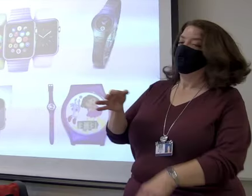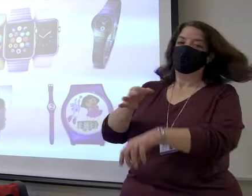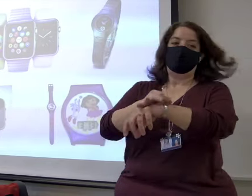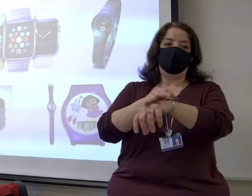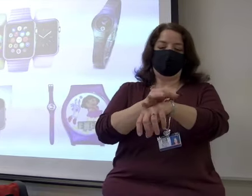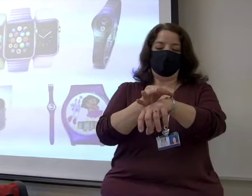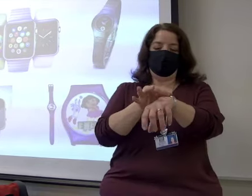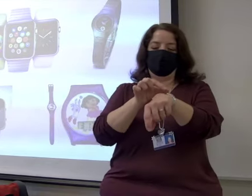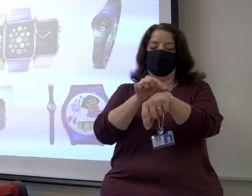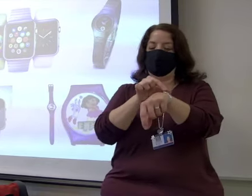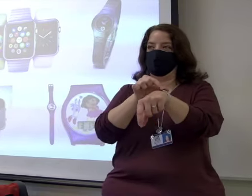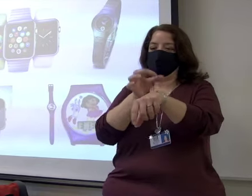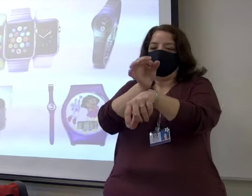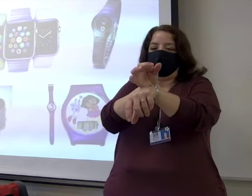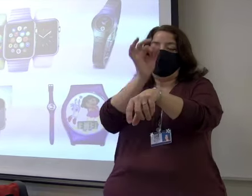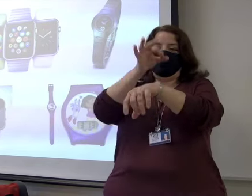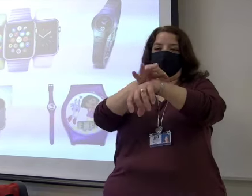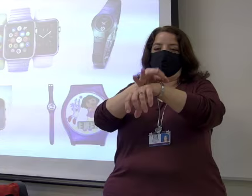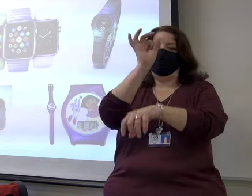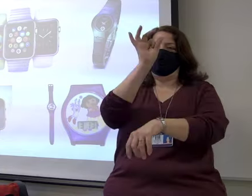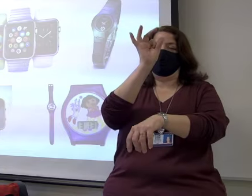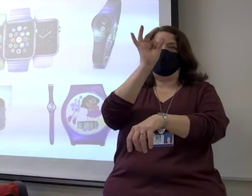So this is a watch that's like the face is small.